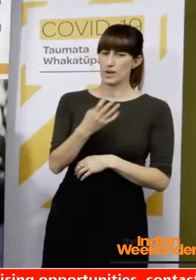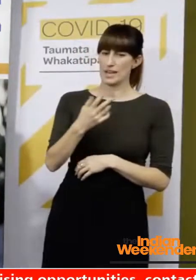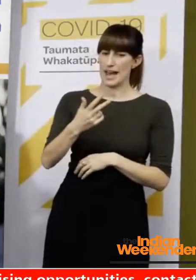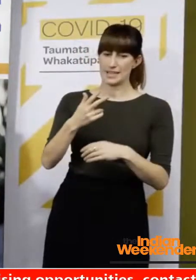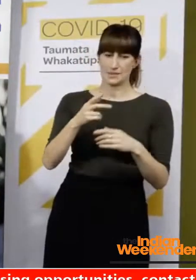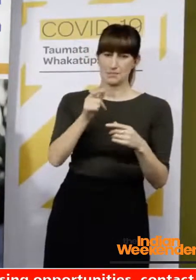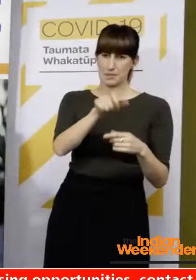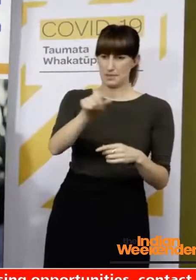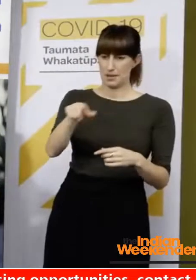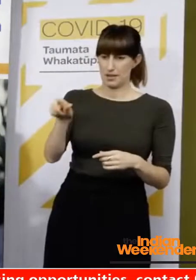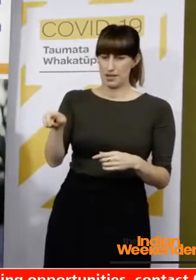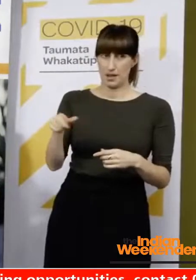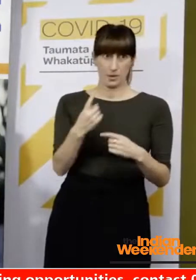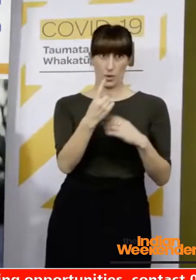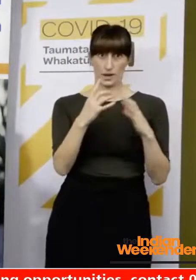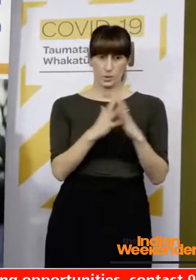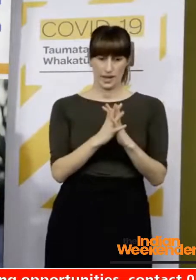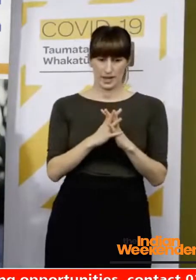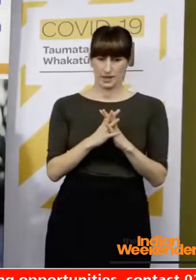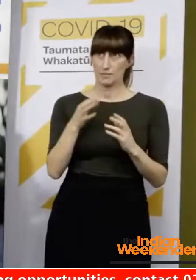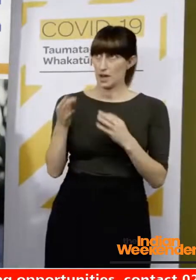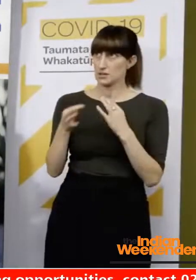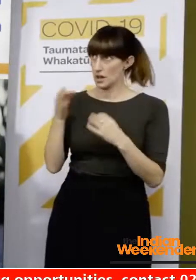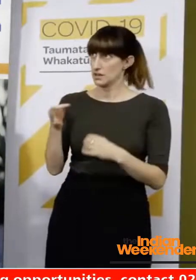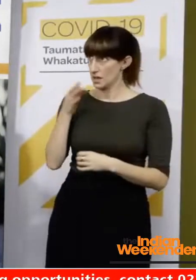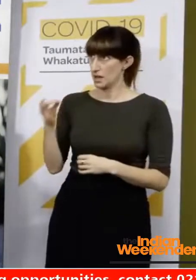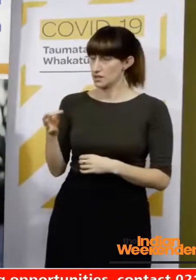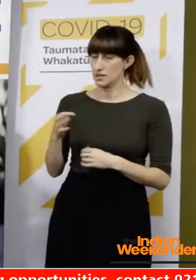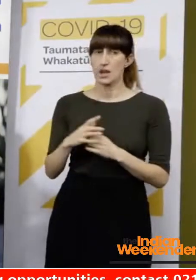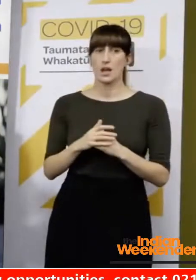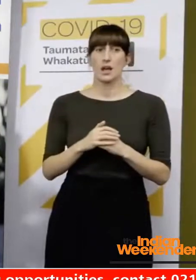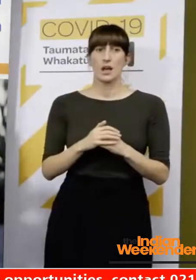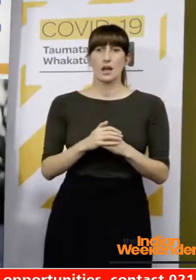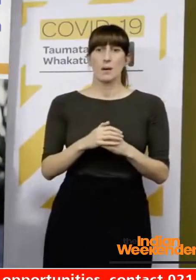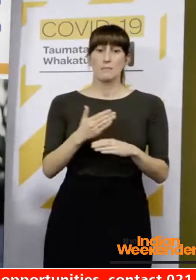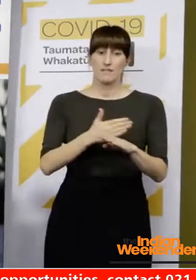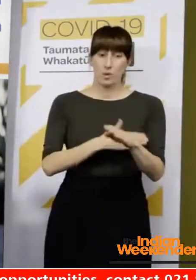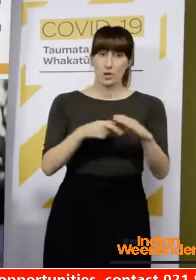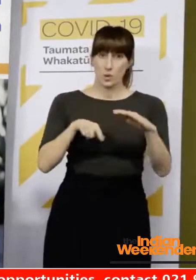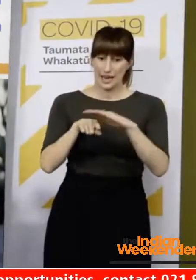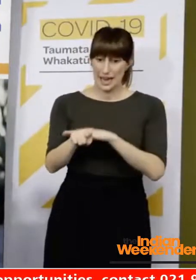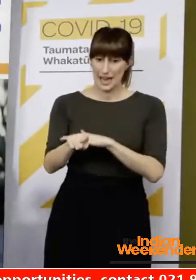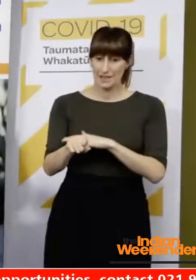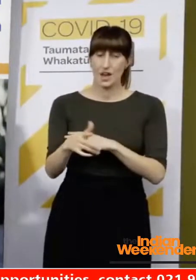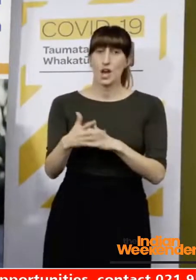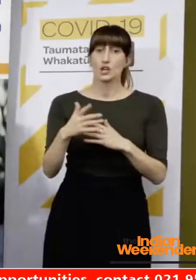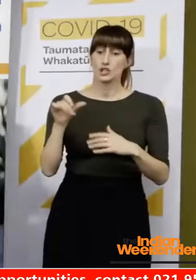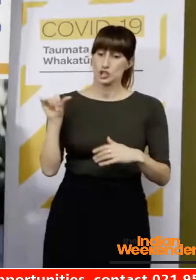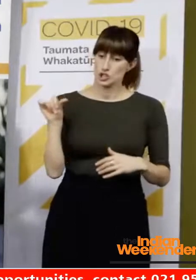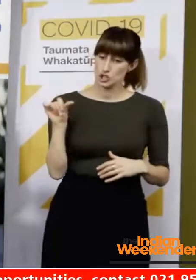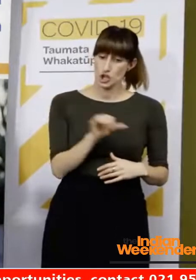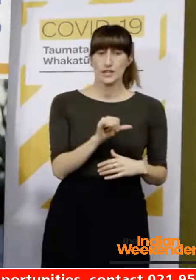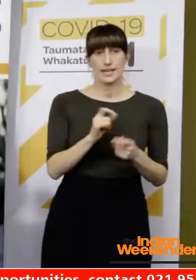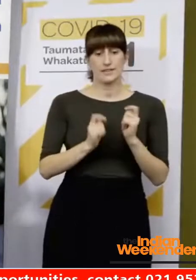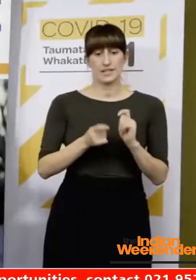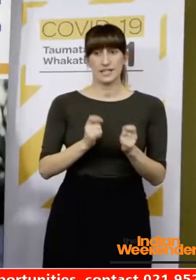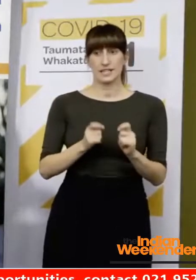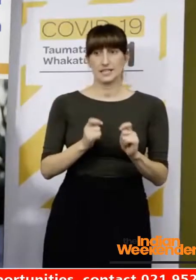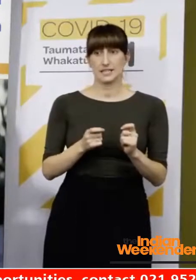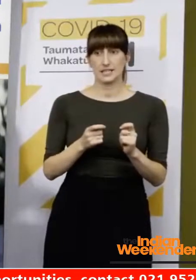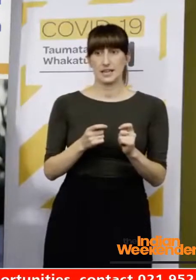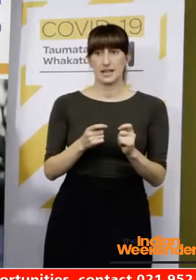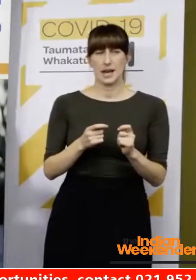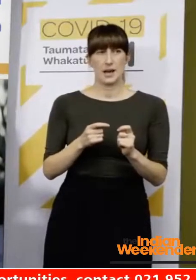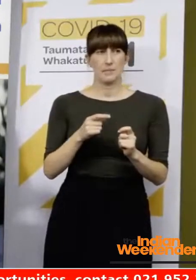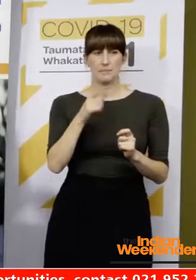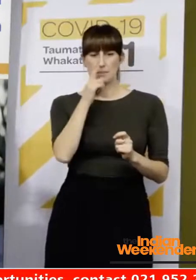isolation? No, nothing's charged to us, but sort of luxury items. If you just did want to,